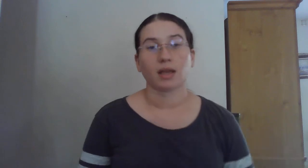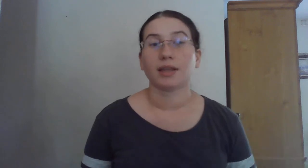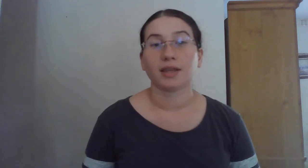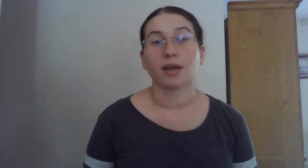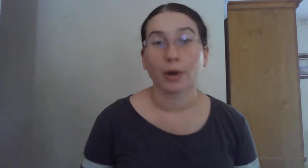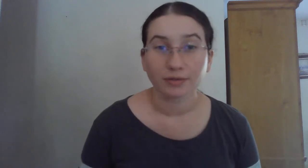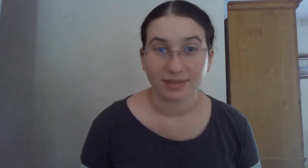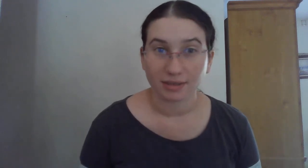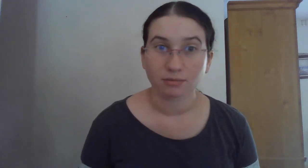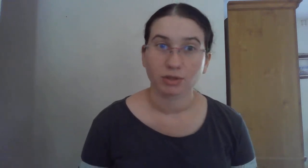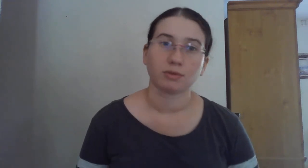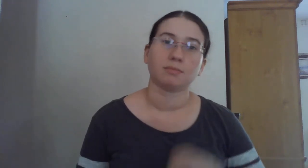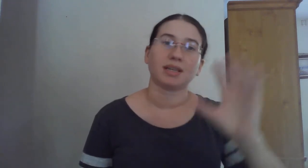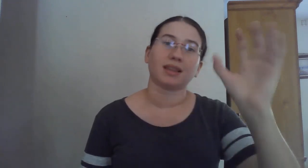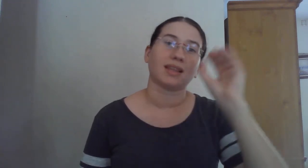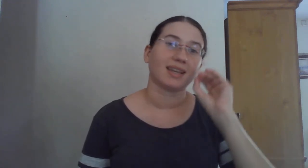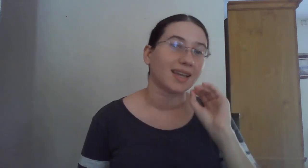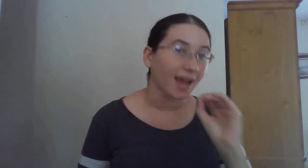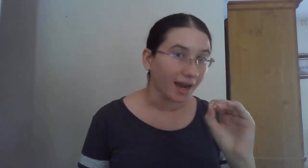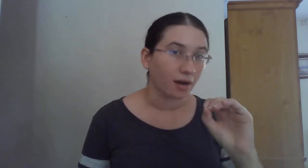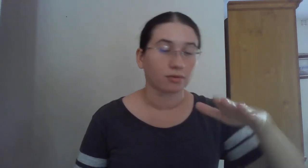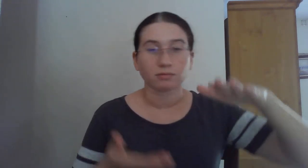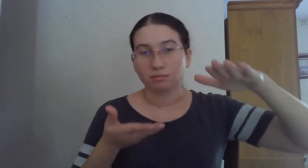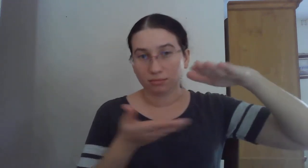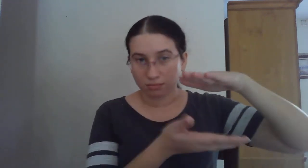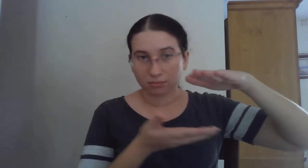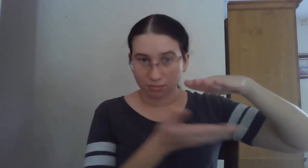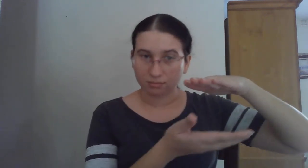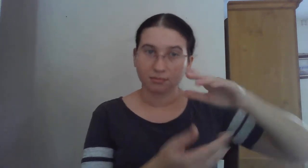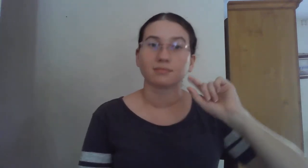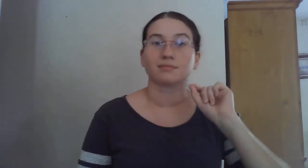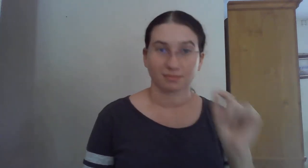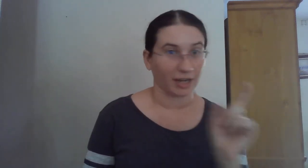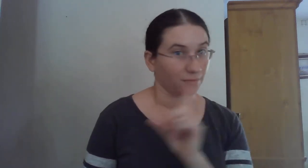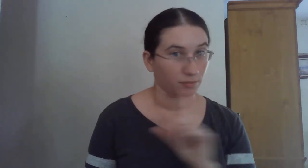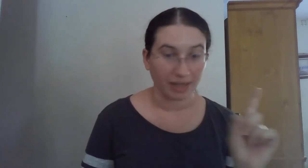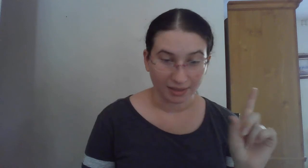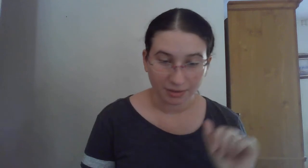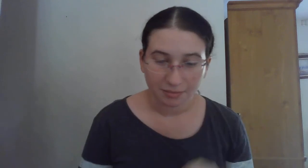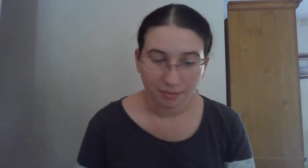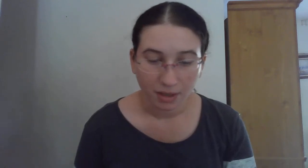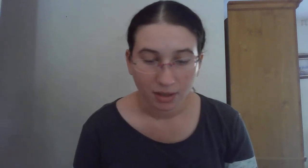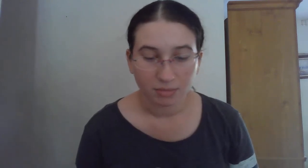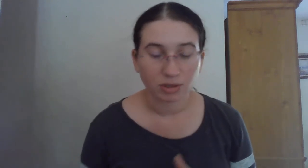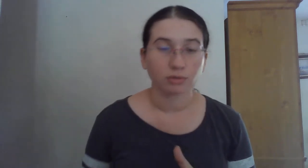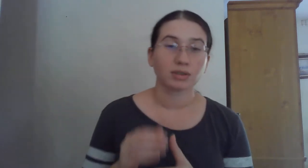And then oven, which would be the noun. Noun verb pairs.